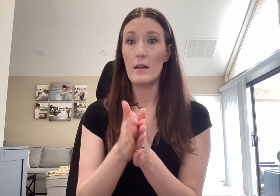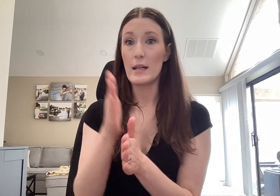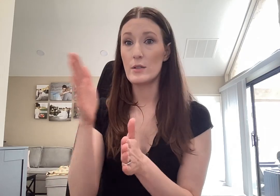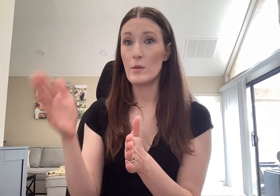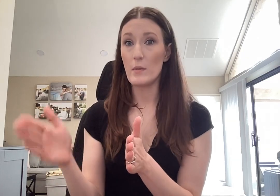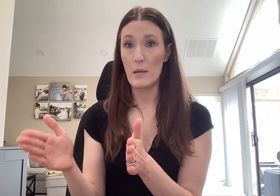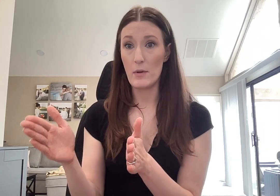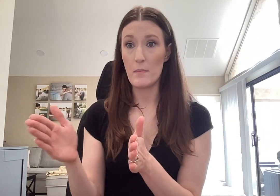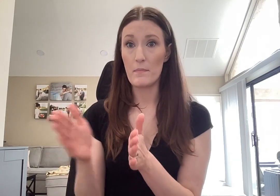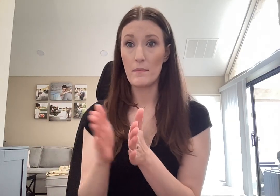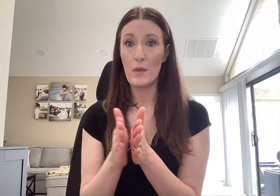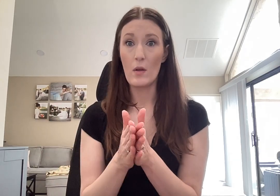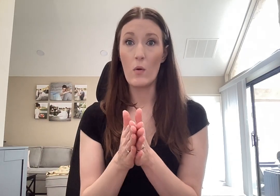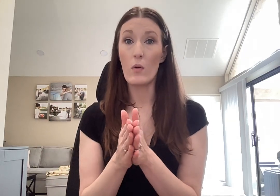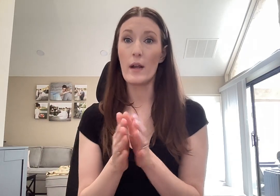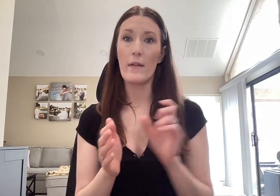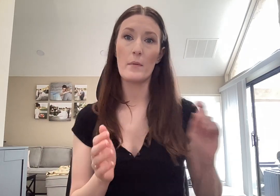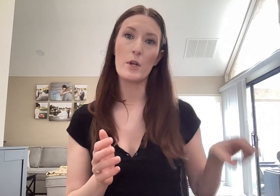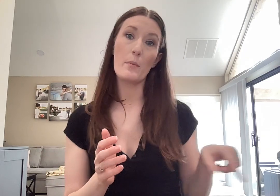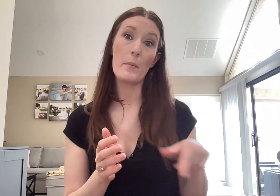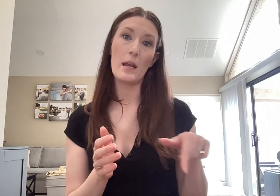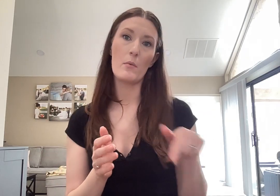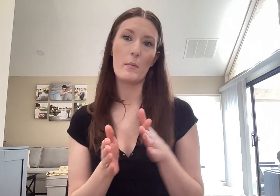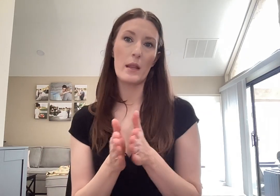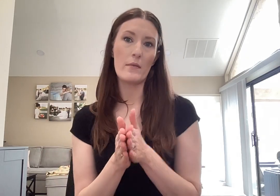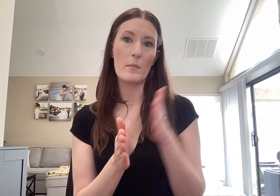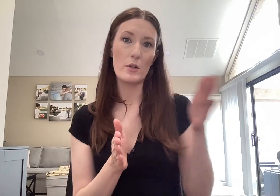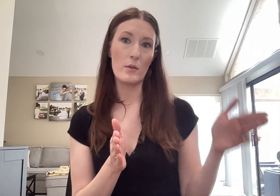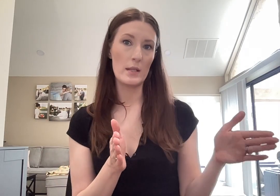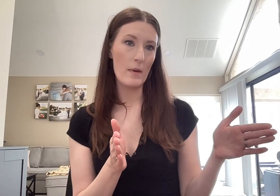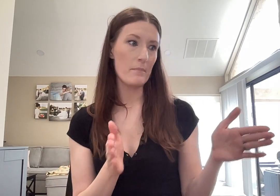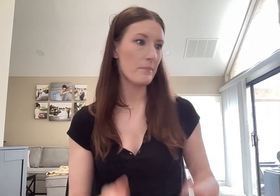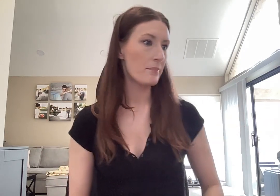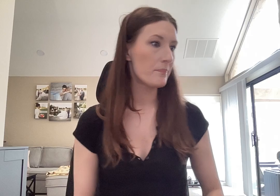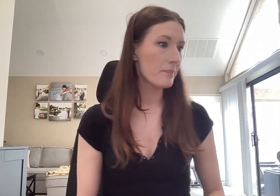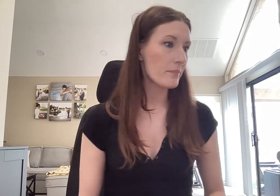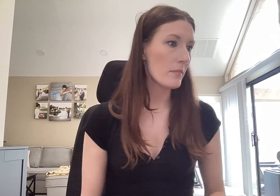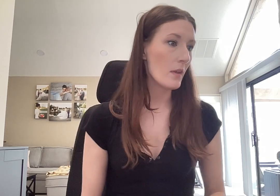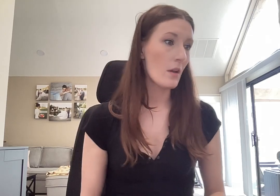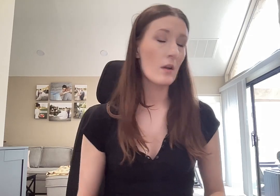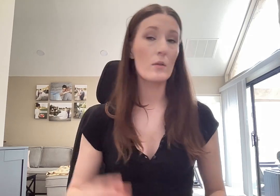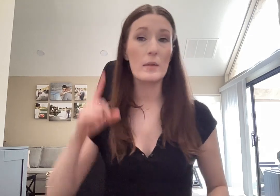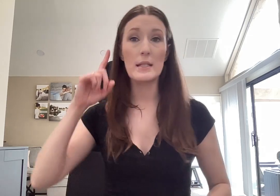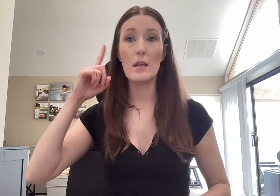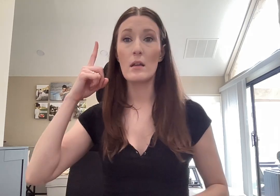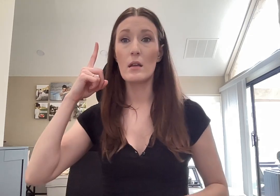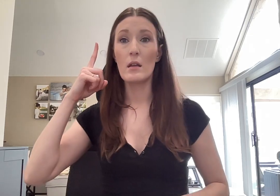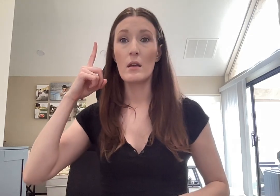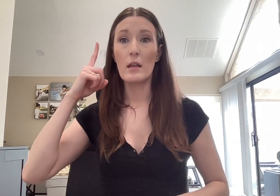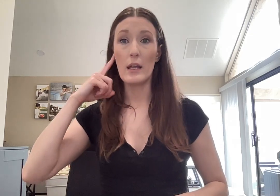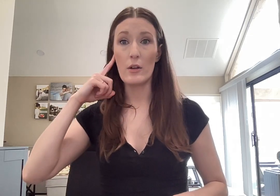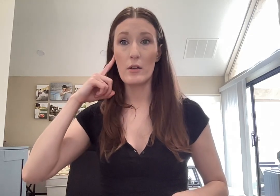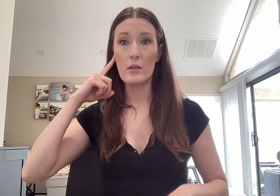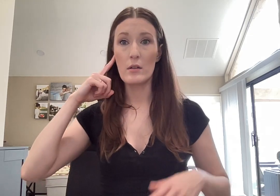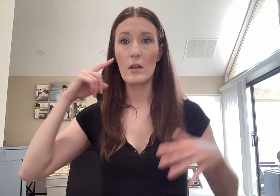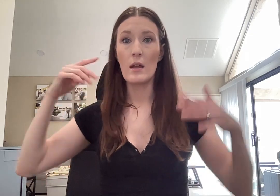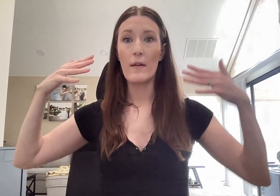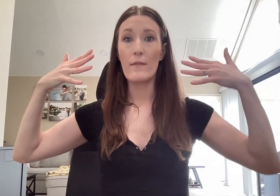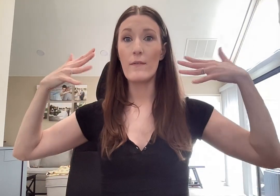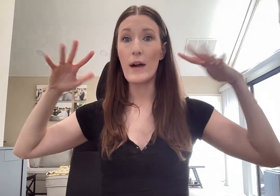Next to neighbor. Or if I'm talking about my neighbor on my left, I'm going to do it this way. Noisy, ear,